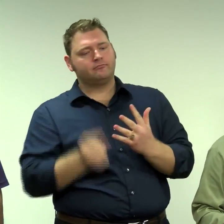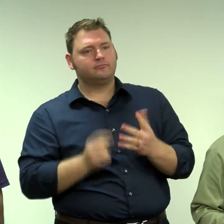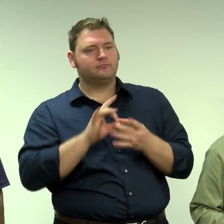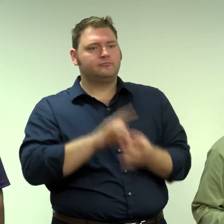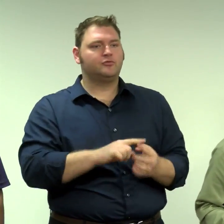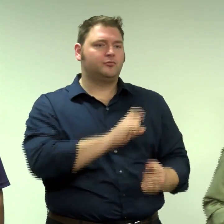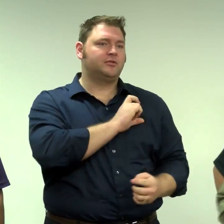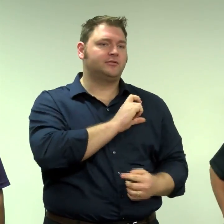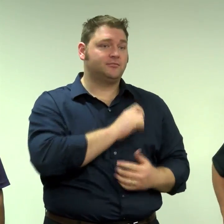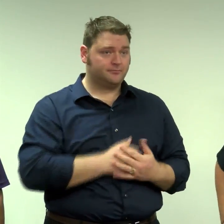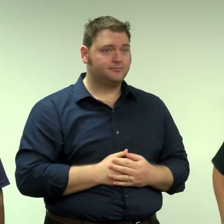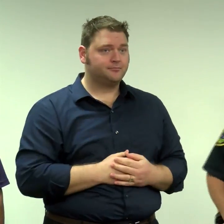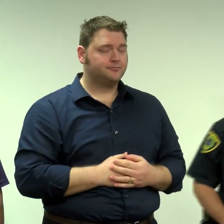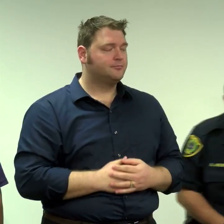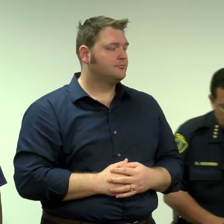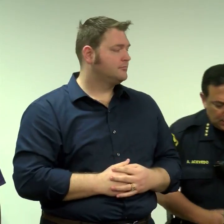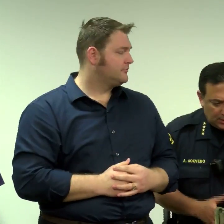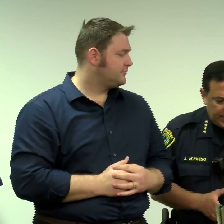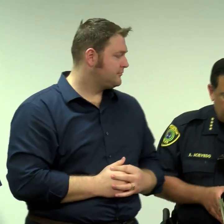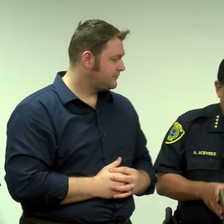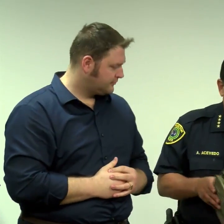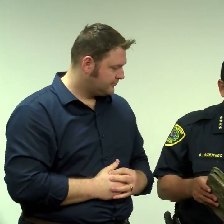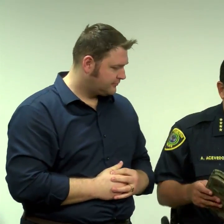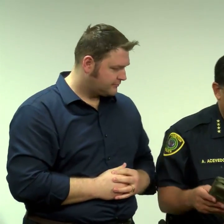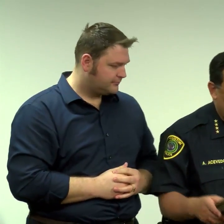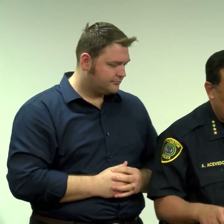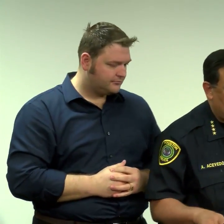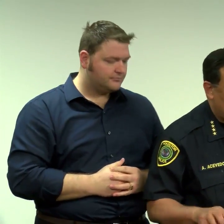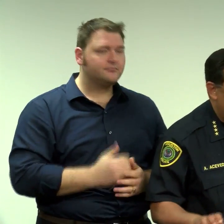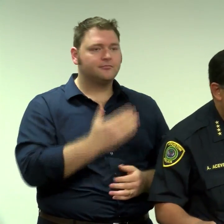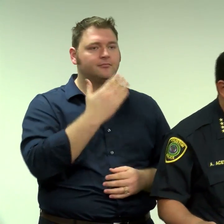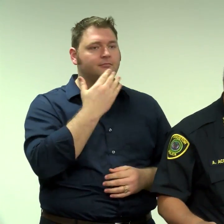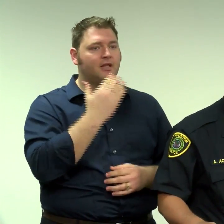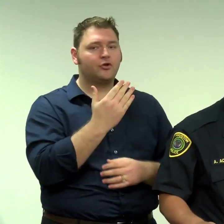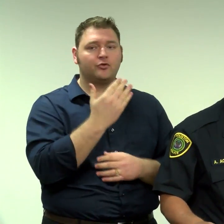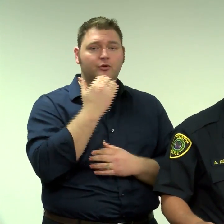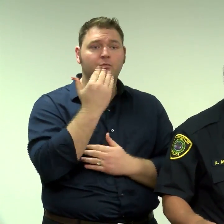law enforcement. Chief Acevedo. Thank you, Mayor. Good morning.